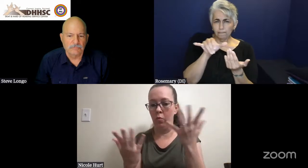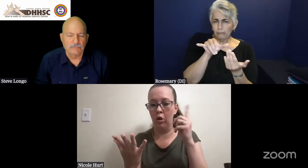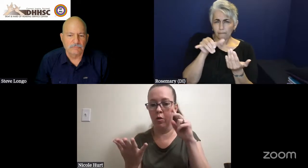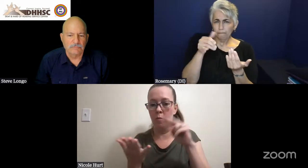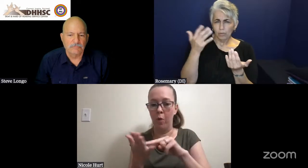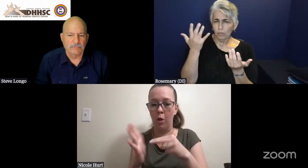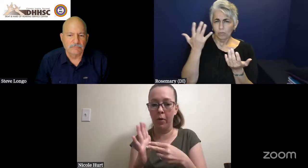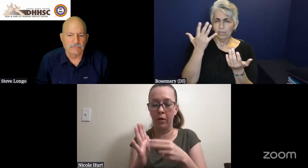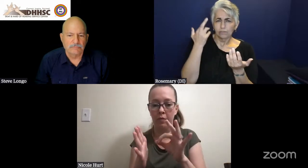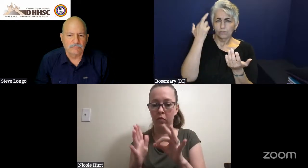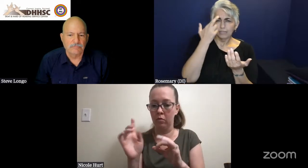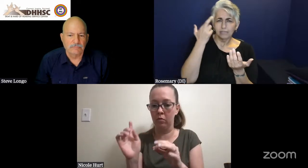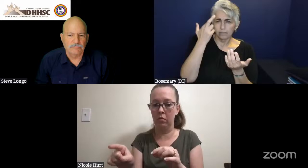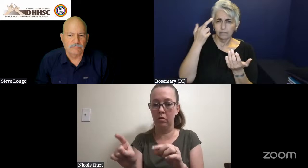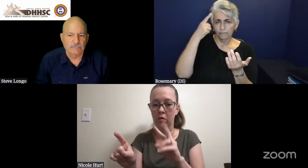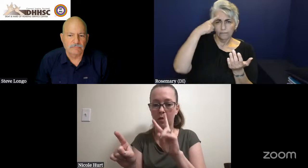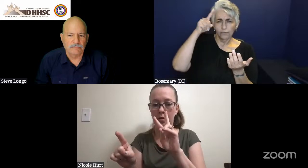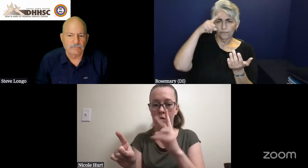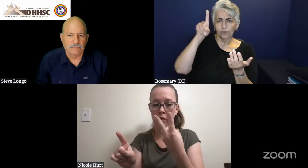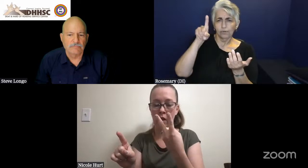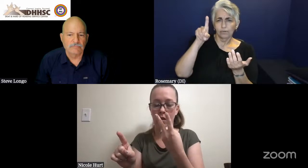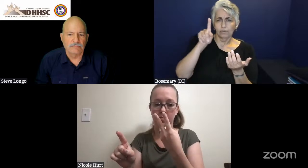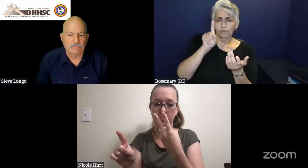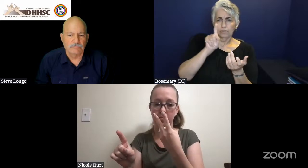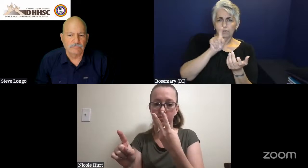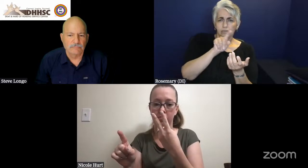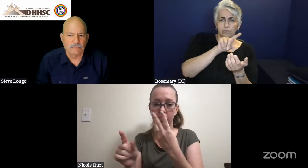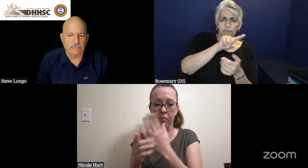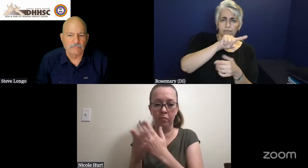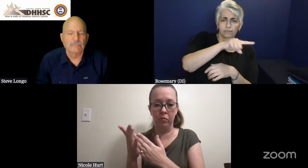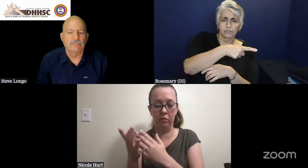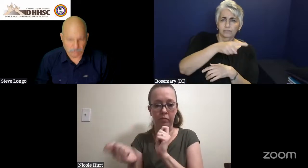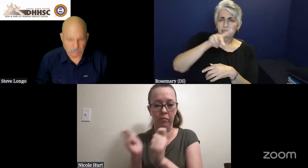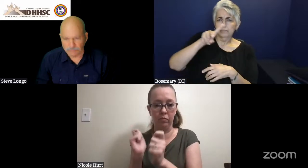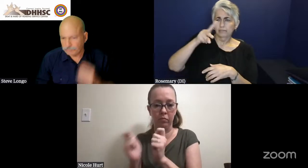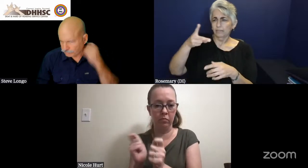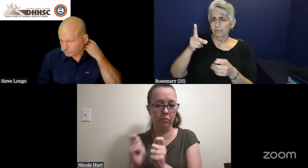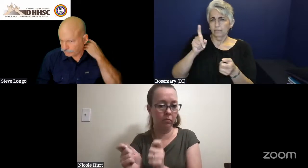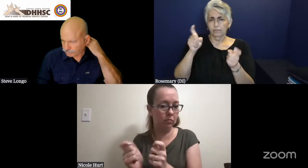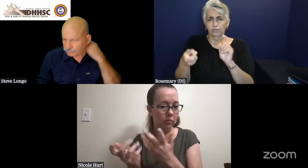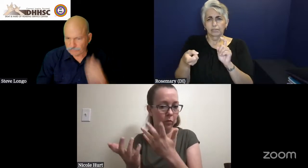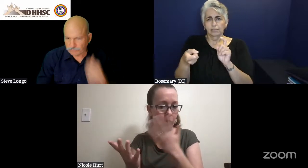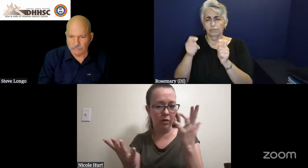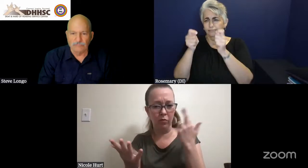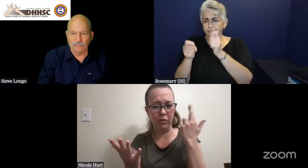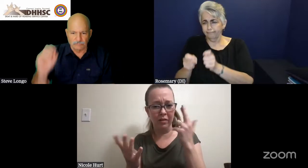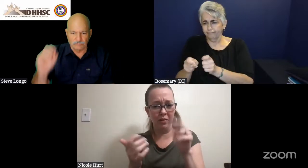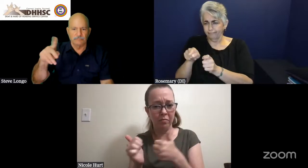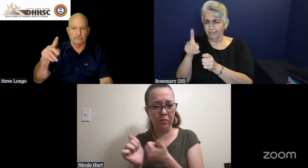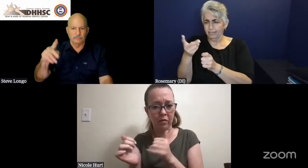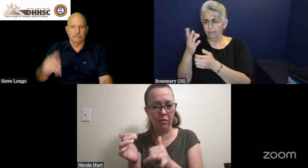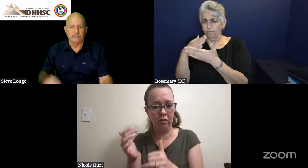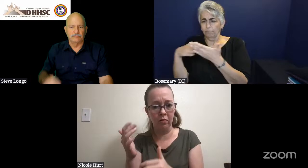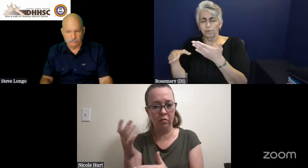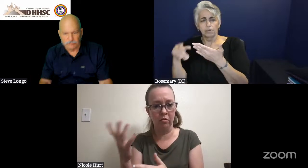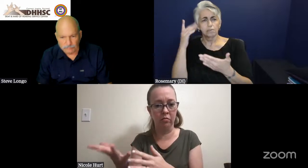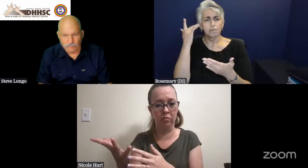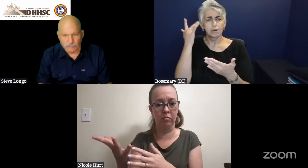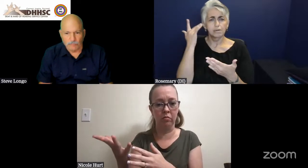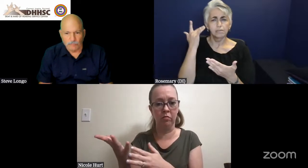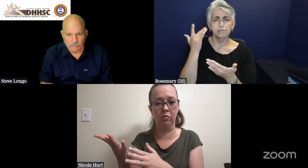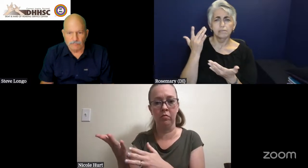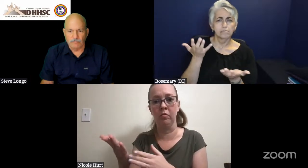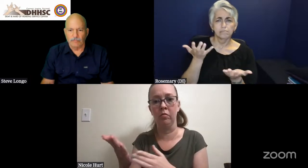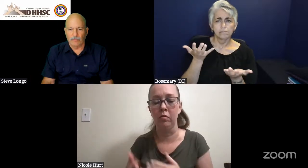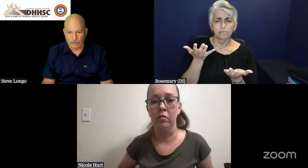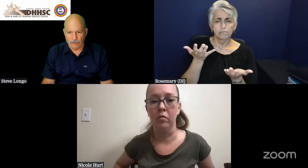They're almost the same. So what was the rationale for the first being adjusted to